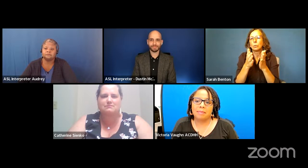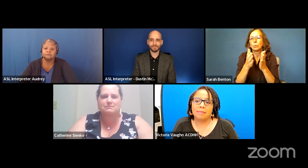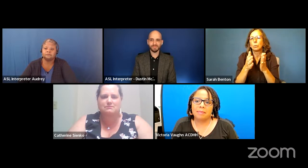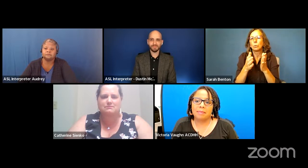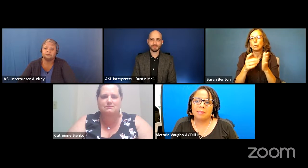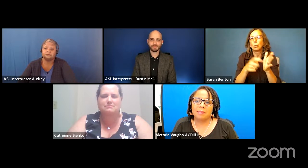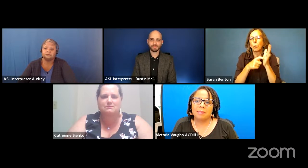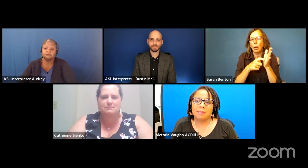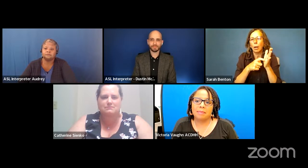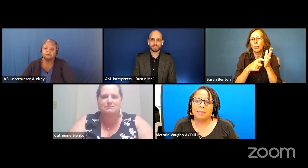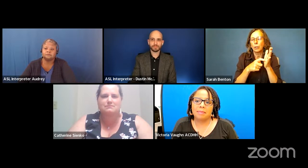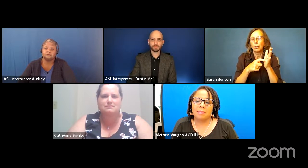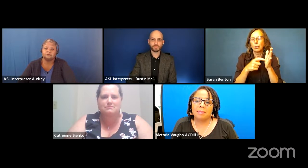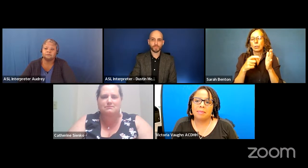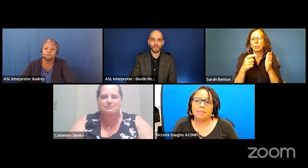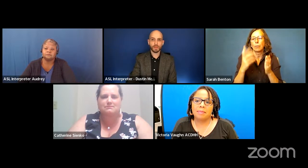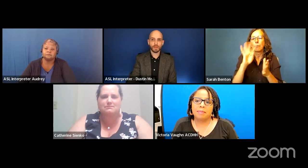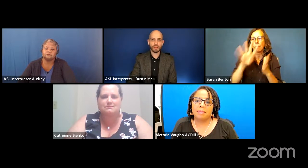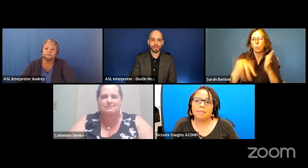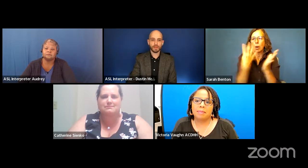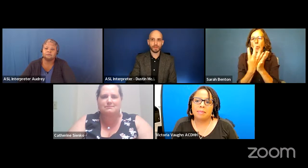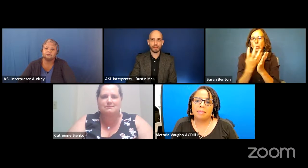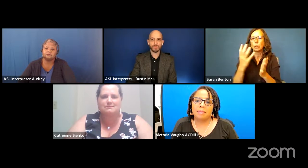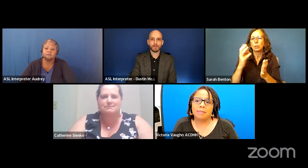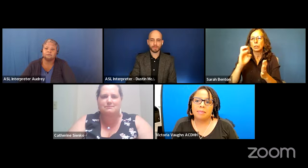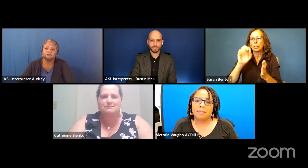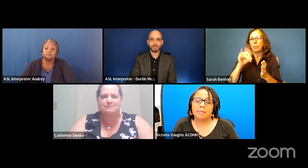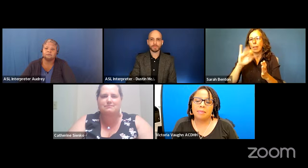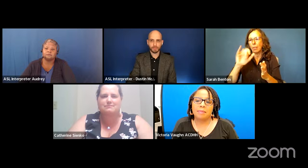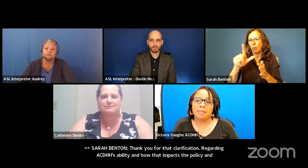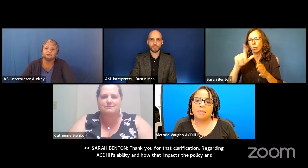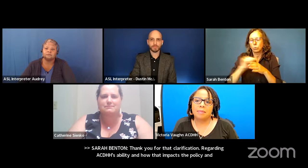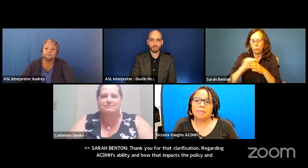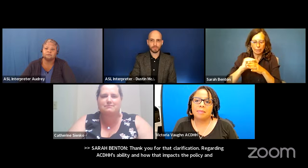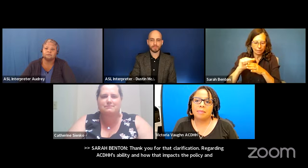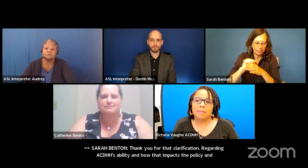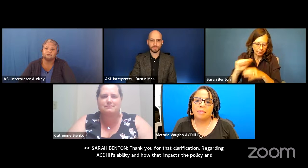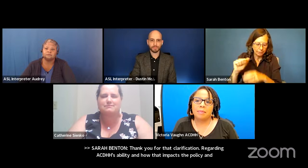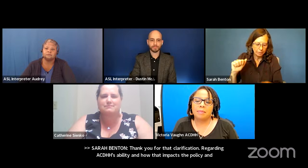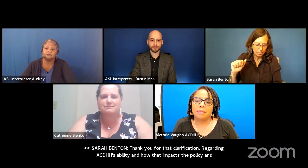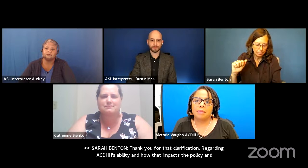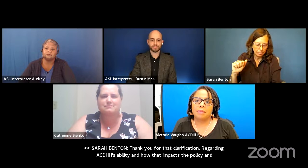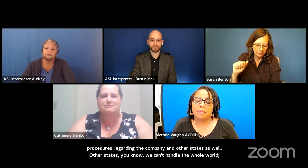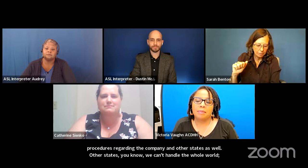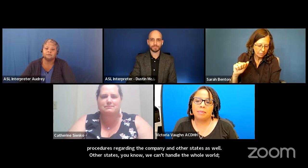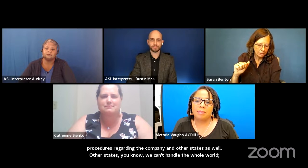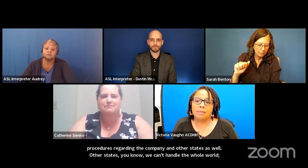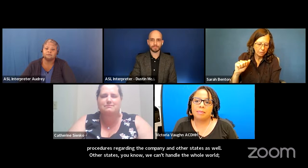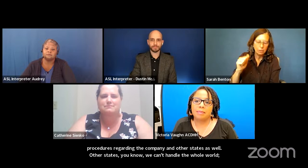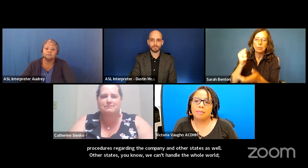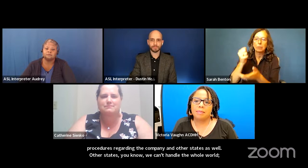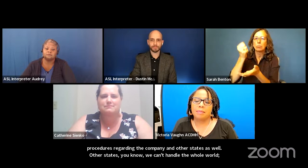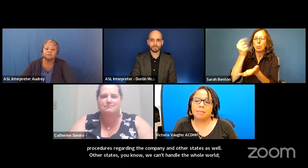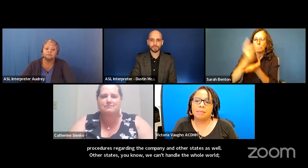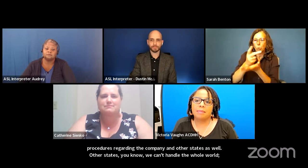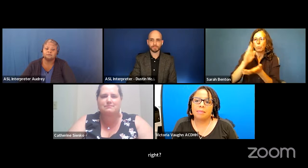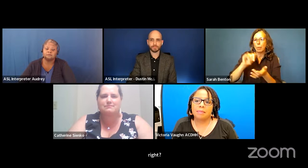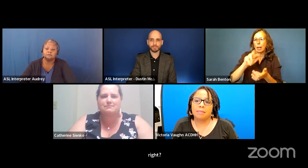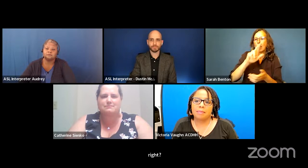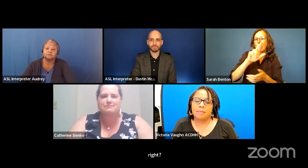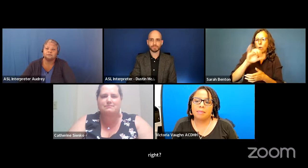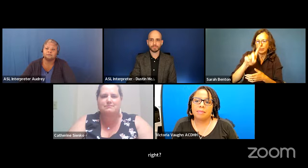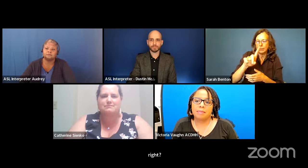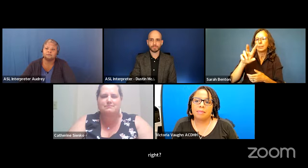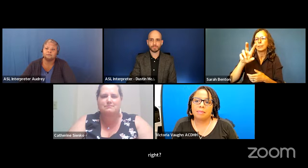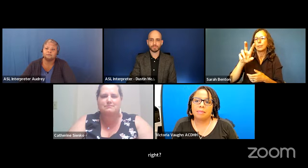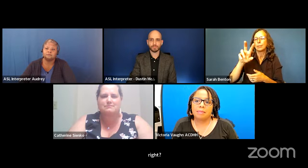I do have, I support requiring the 4 hours of